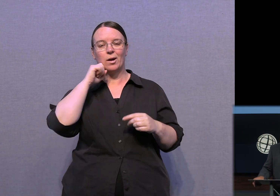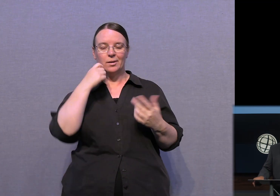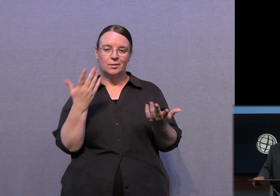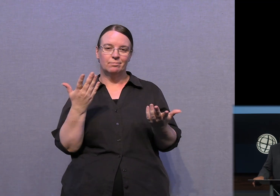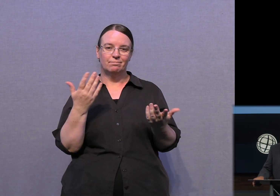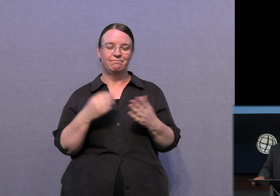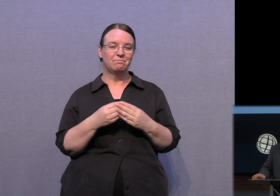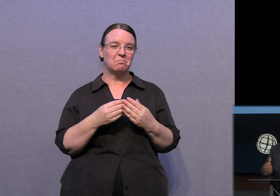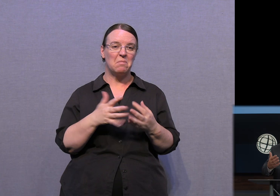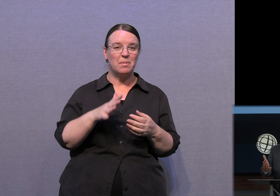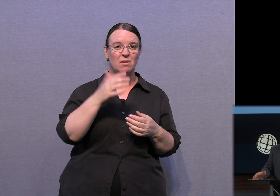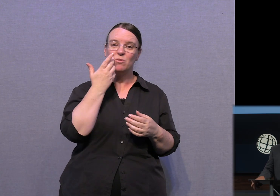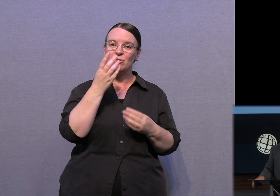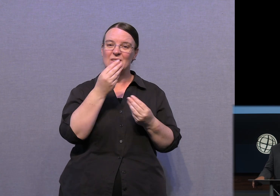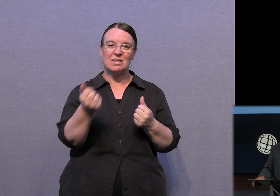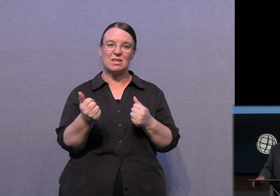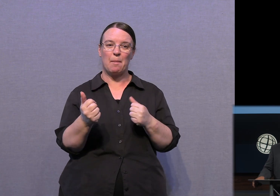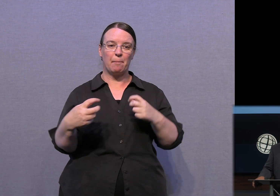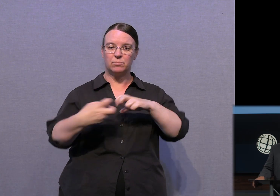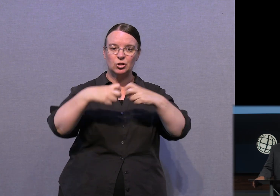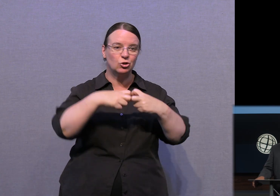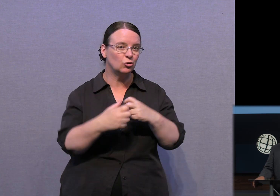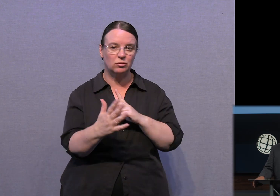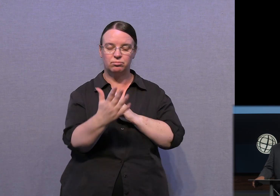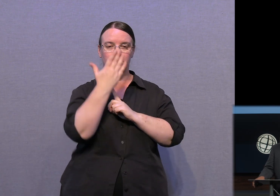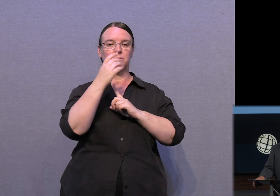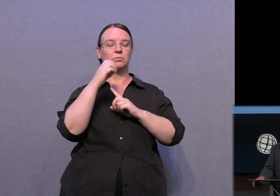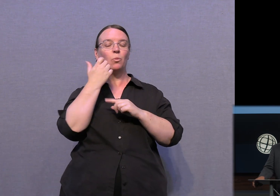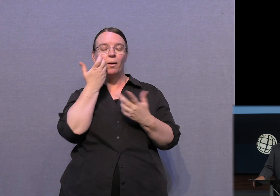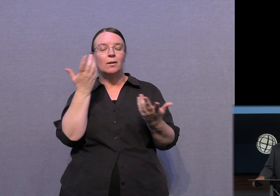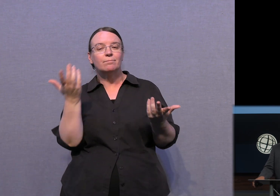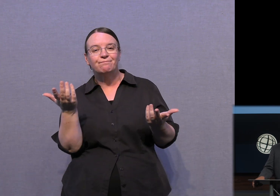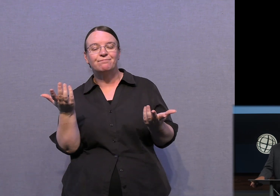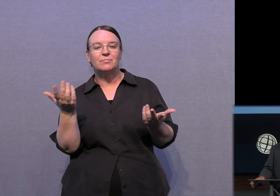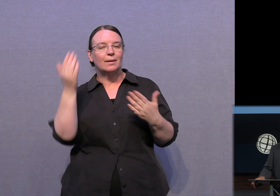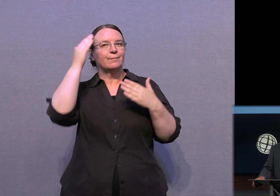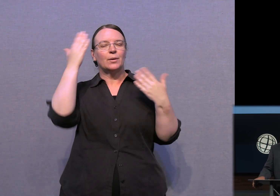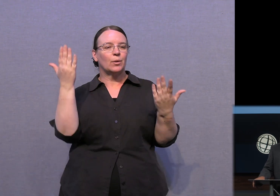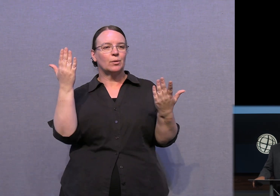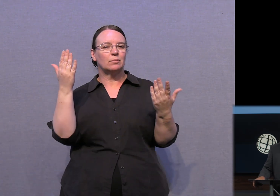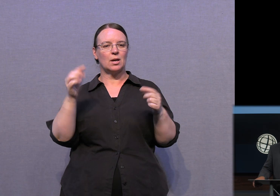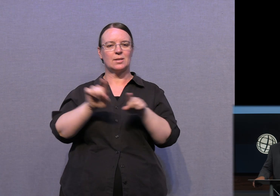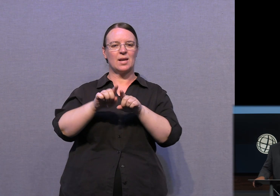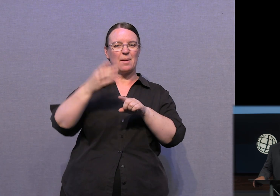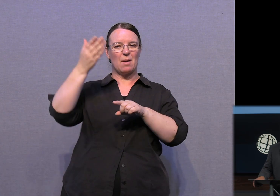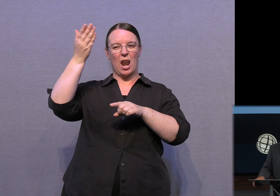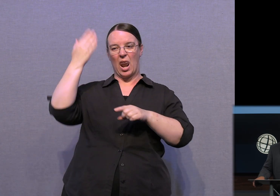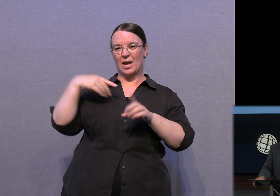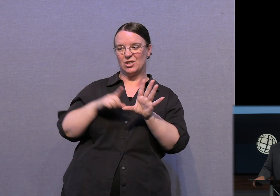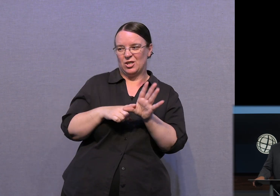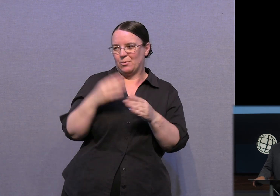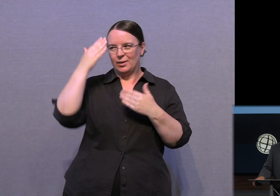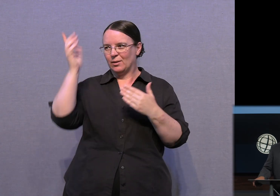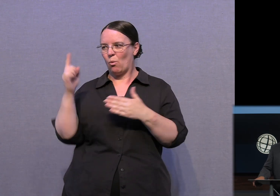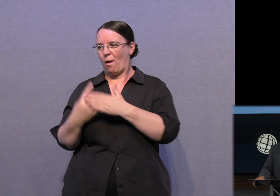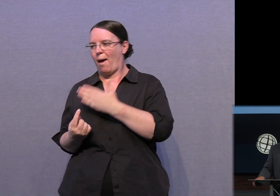face. We don't really know. And of course, just as we didn't know what was going to happen in 2020, so we don't really know